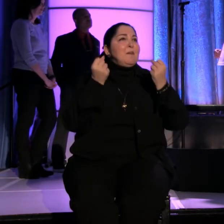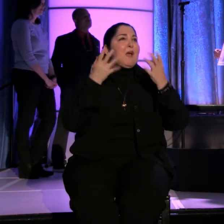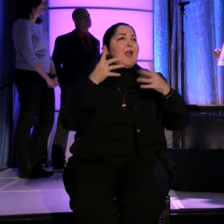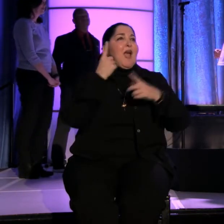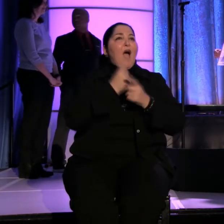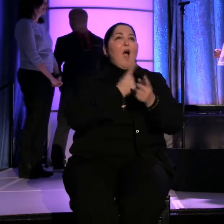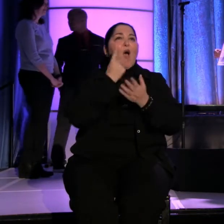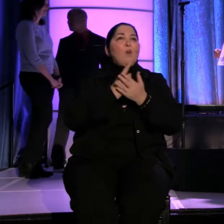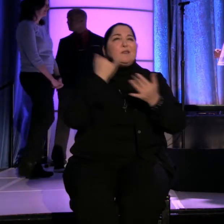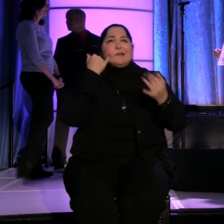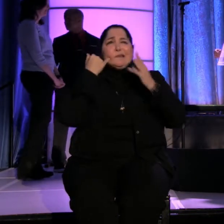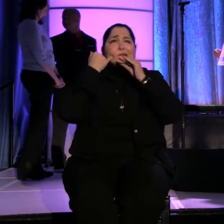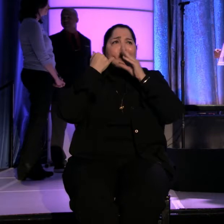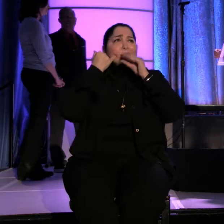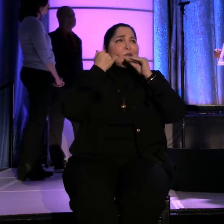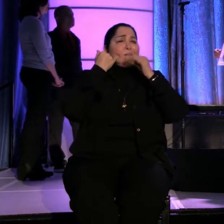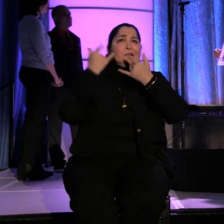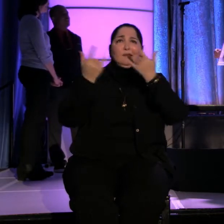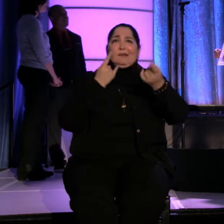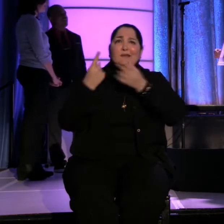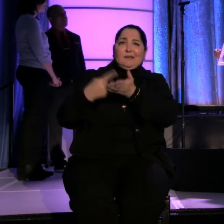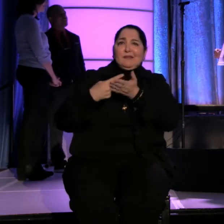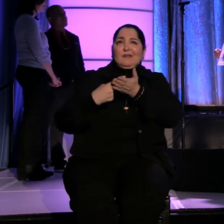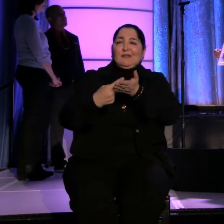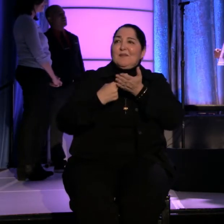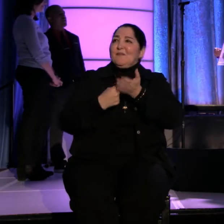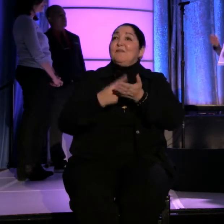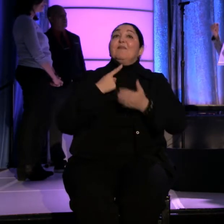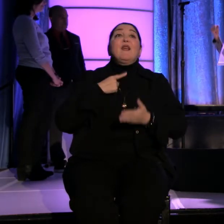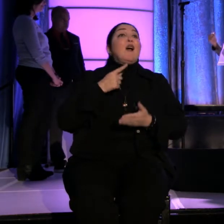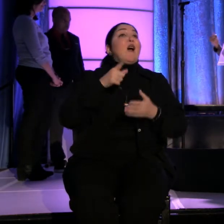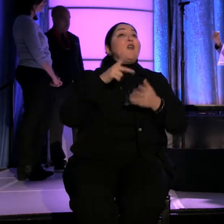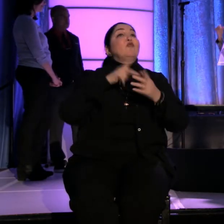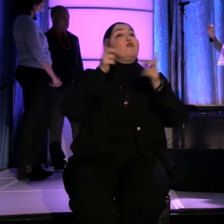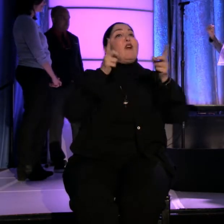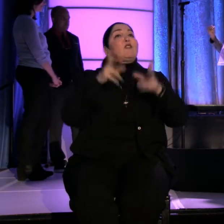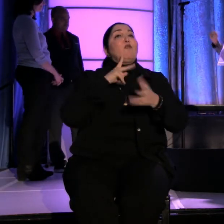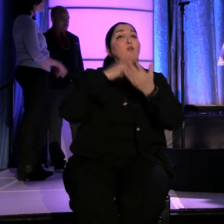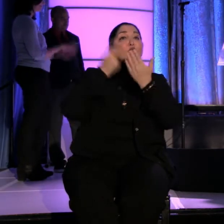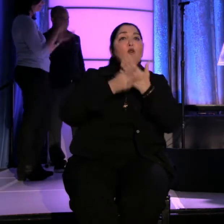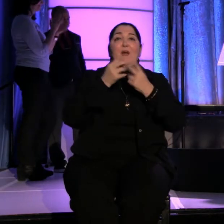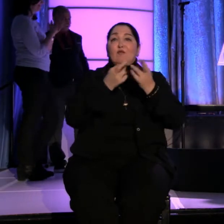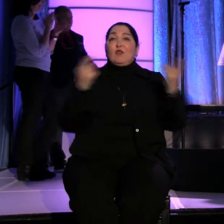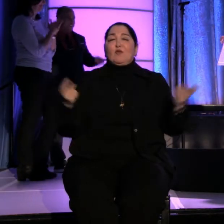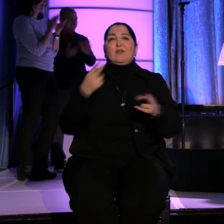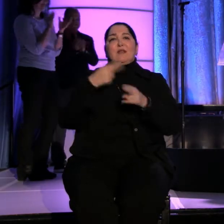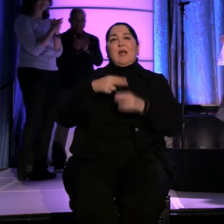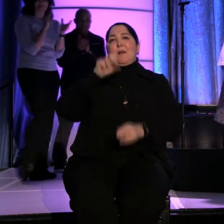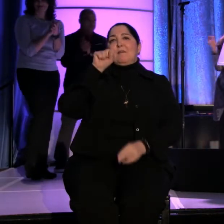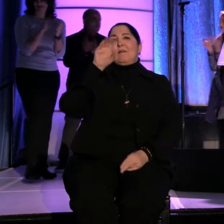on the phone, APAP's Director of Programs and Resources, Scott Stoner.